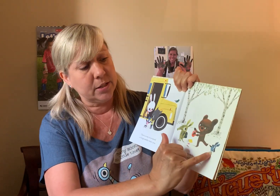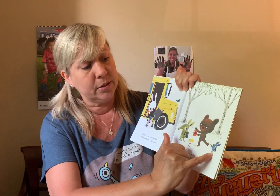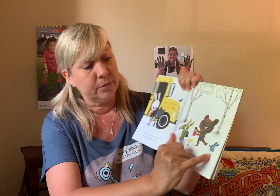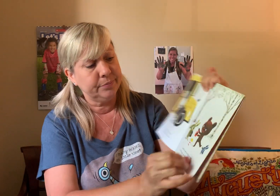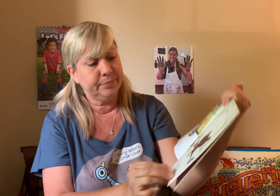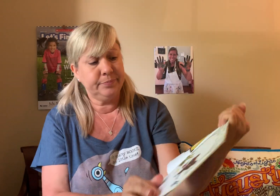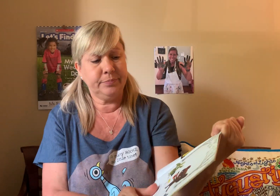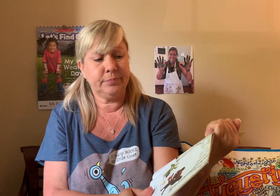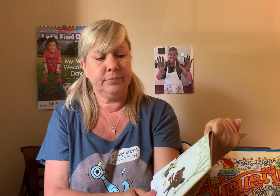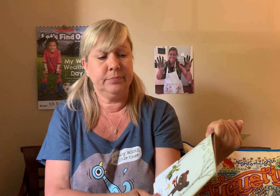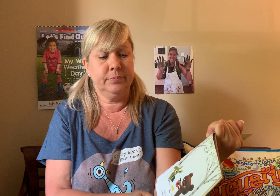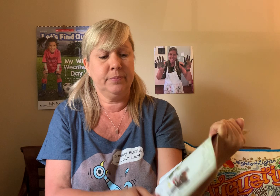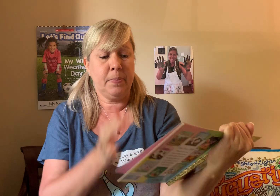too.